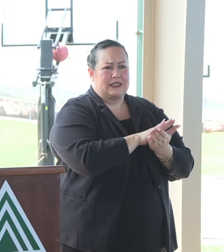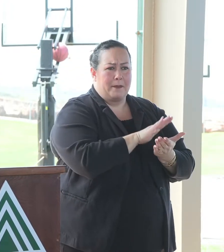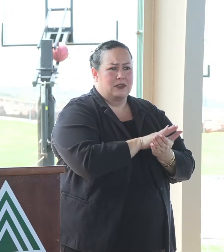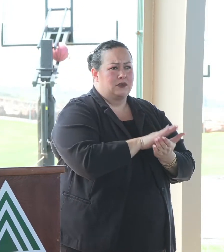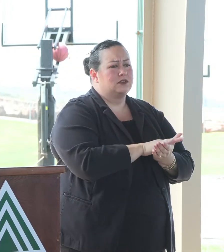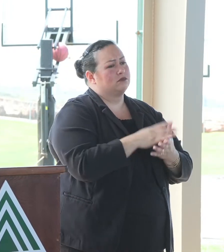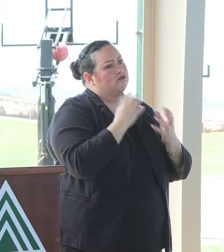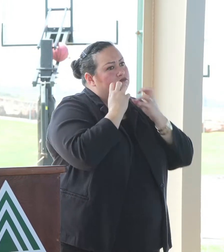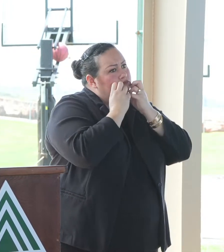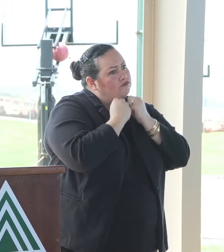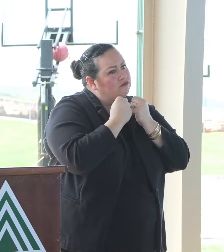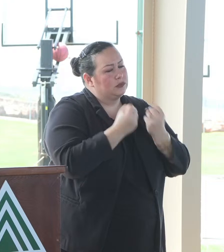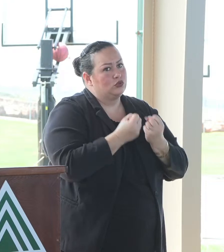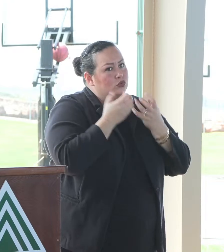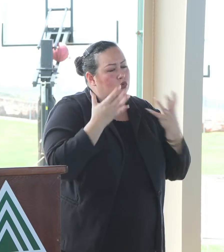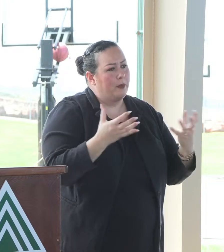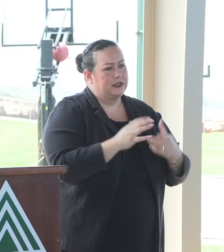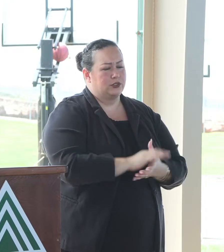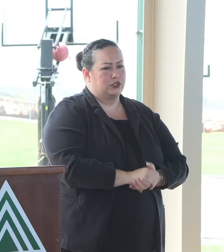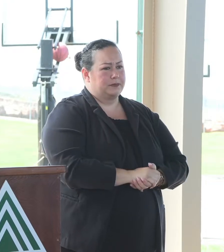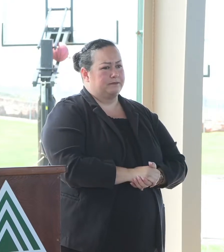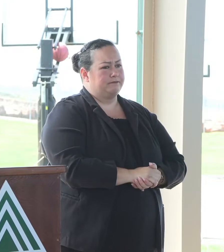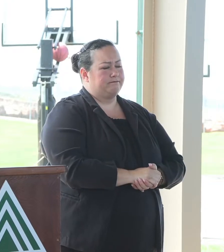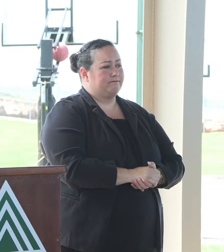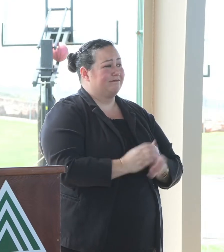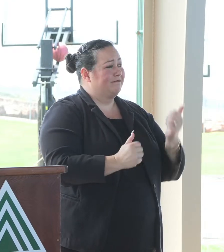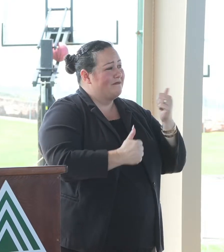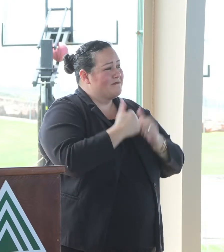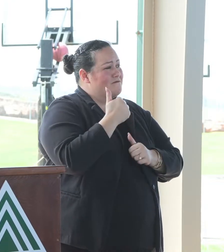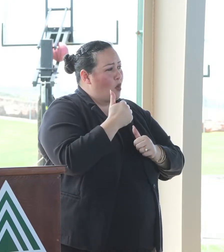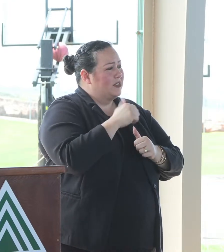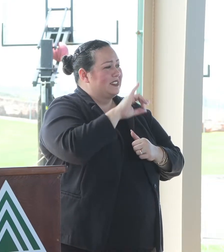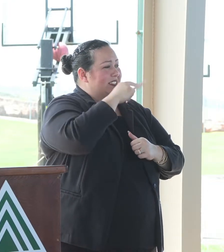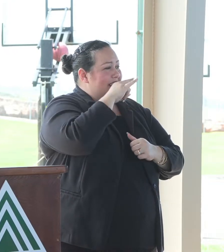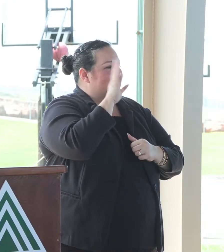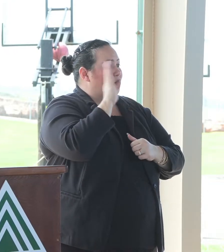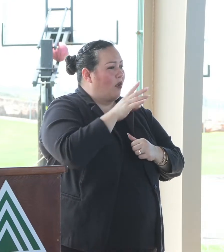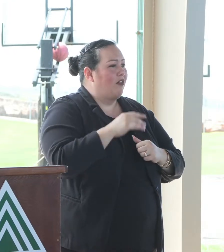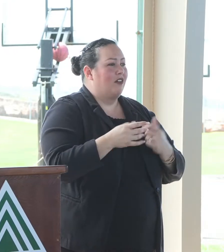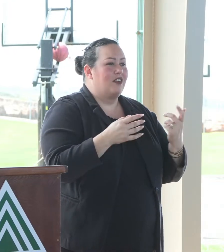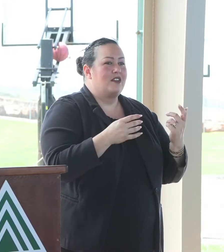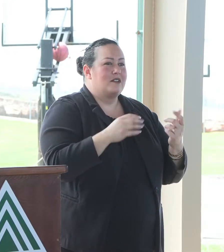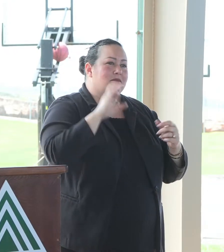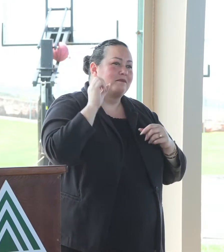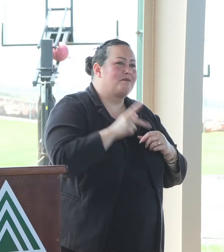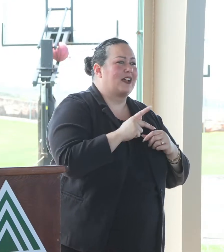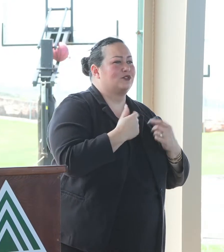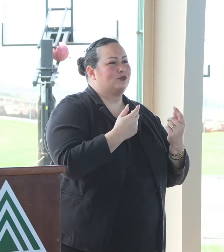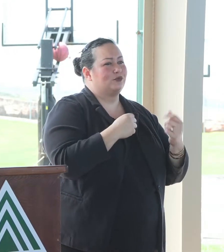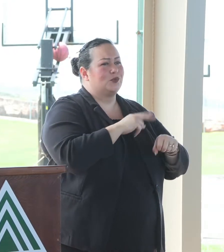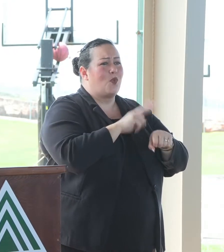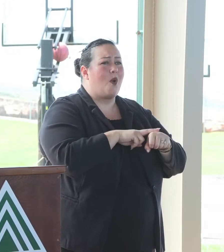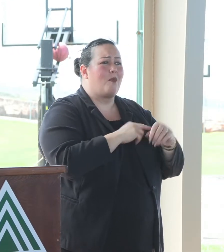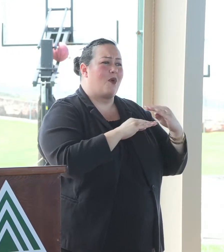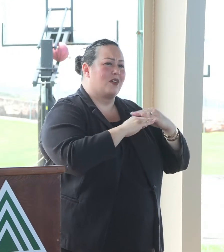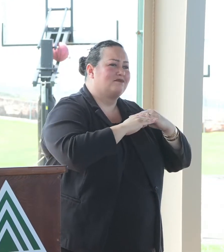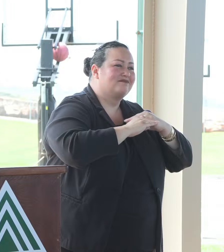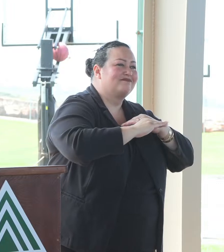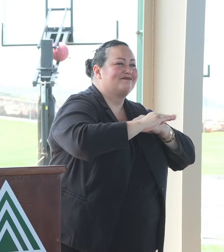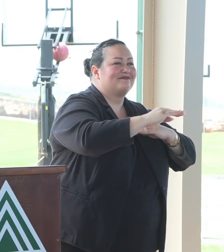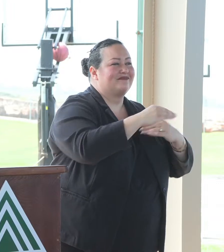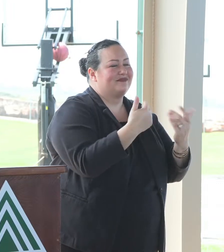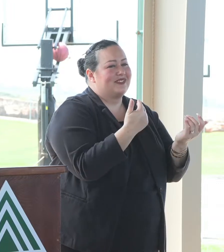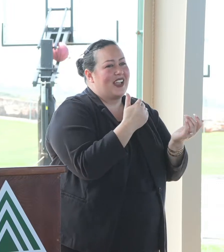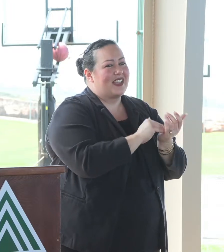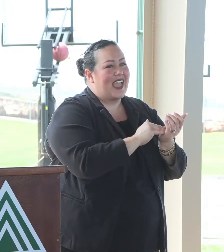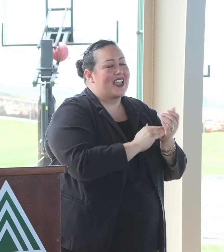much. This is the place where most kids are going to find their normal moments, their stable moments, until we do what